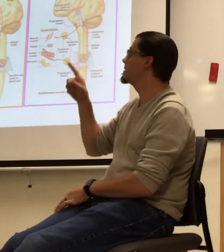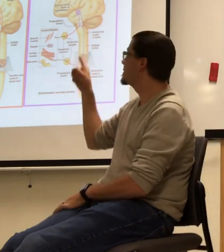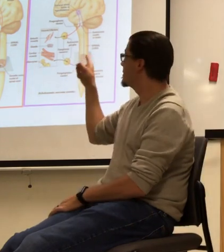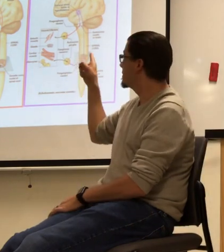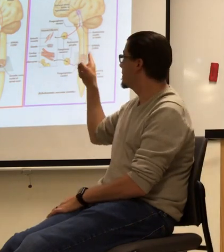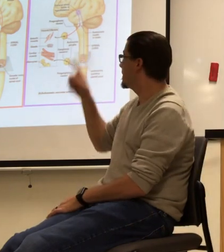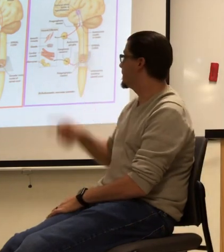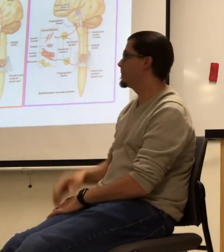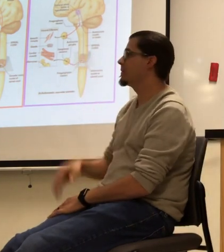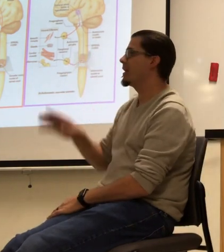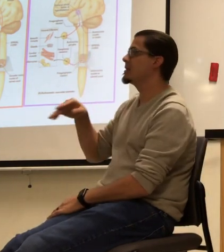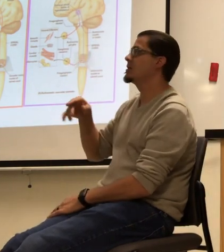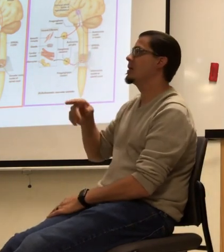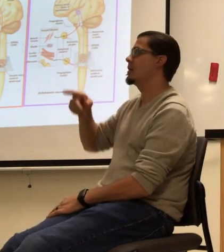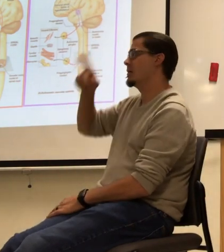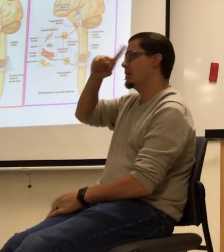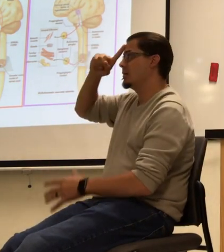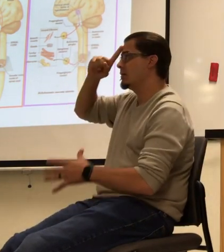So it's voluntary movement.